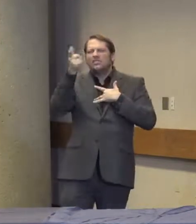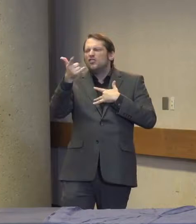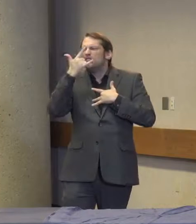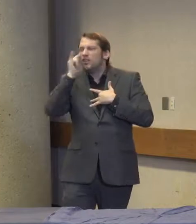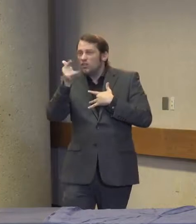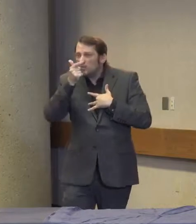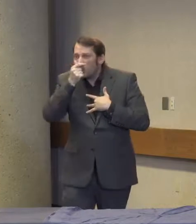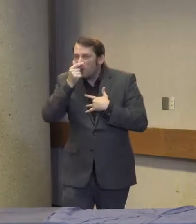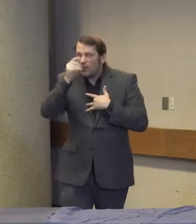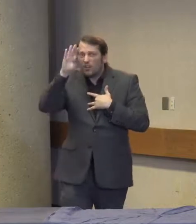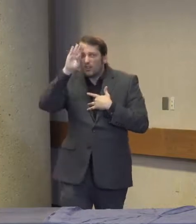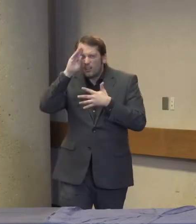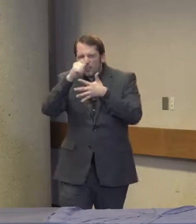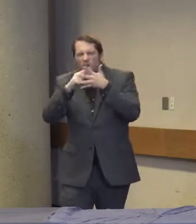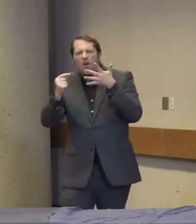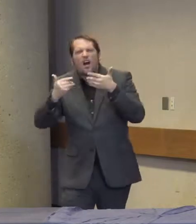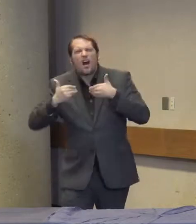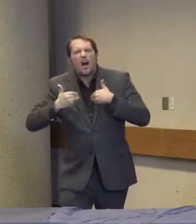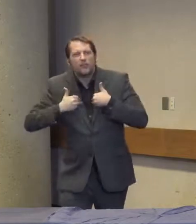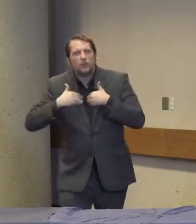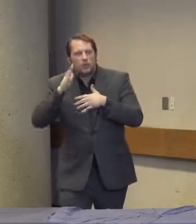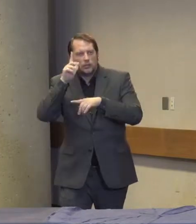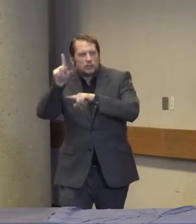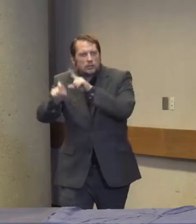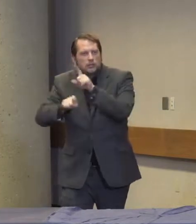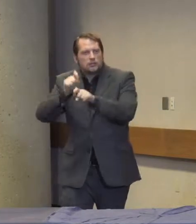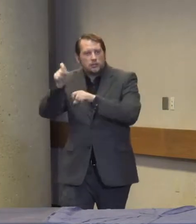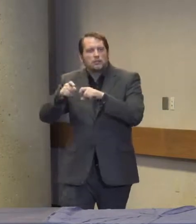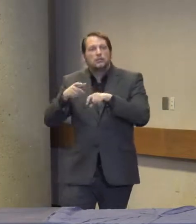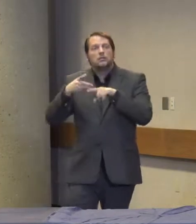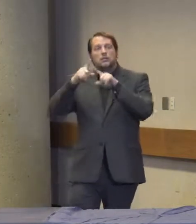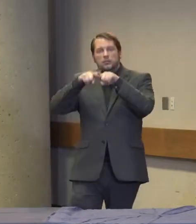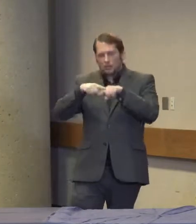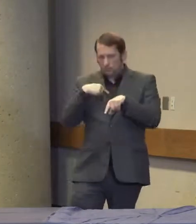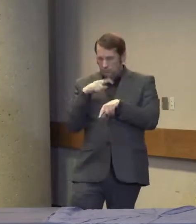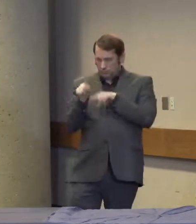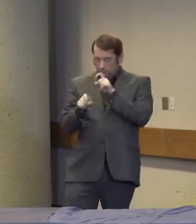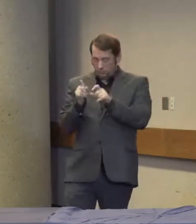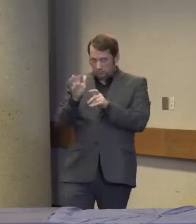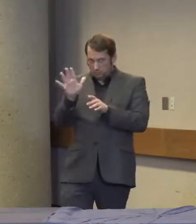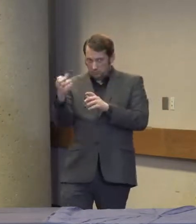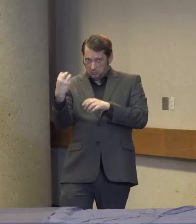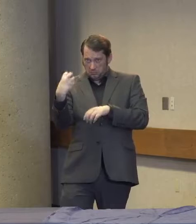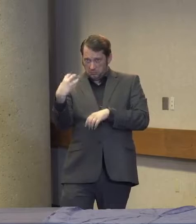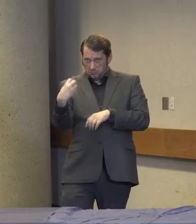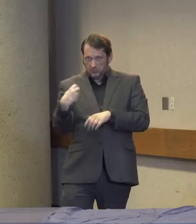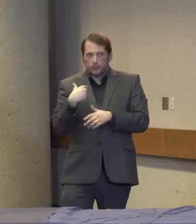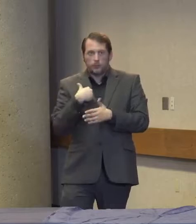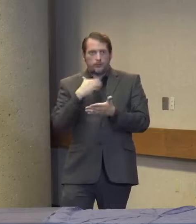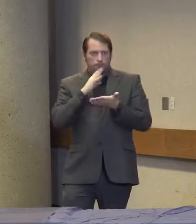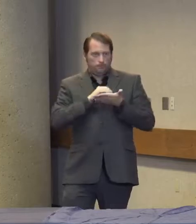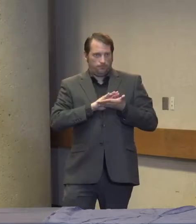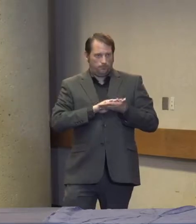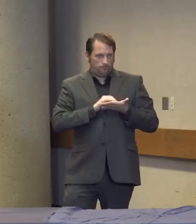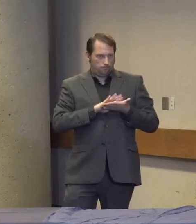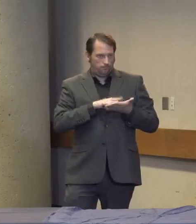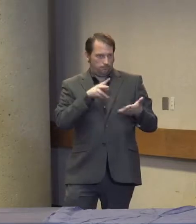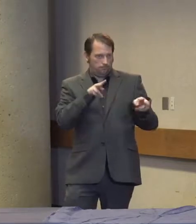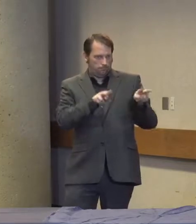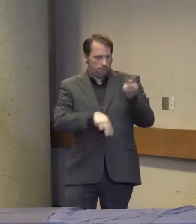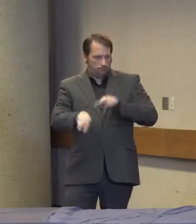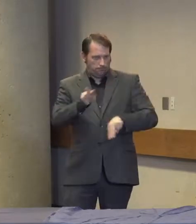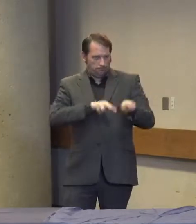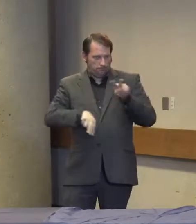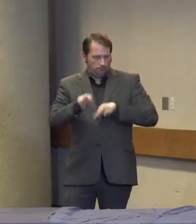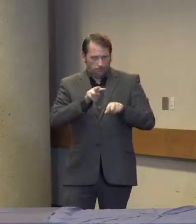and contagious. And then based upon those interviews and conversations, that determines the scope of other individuals that we talk to